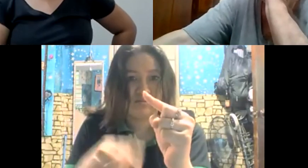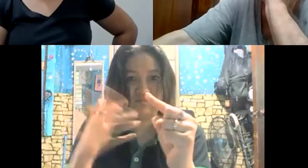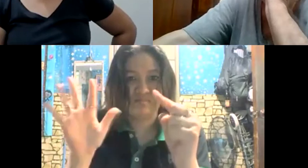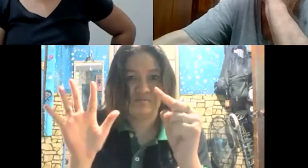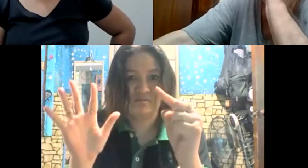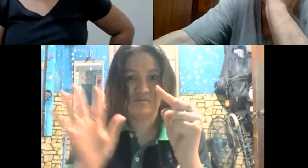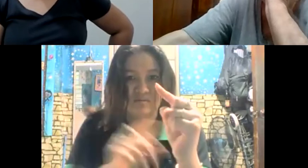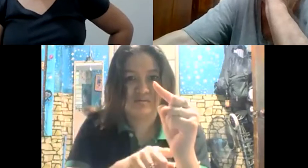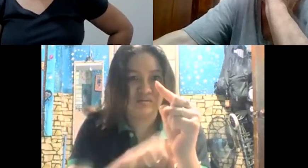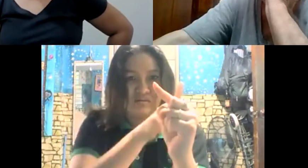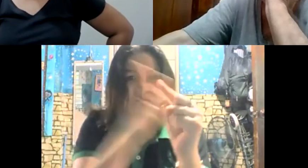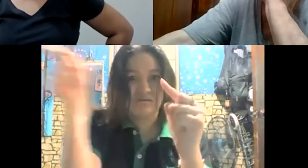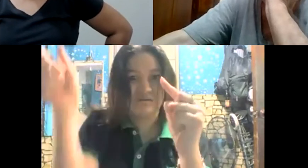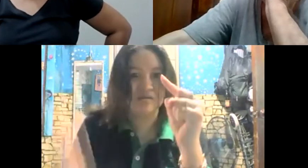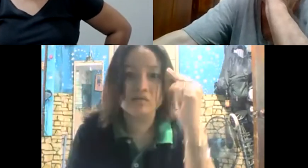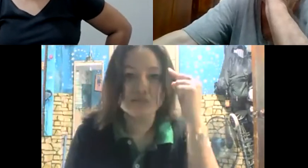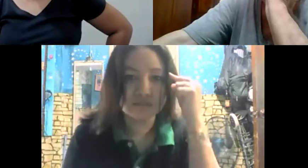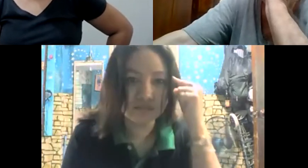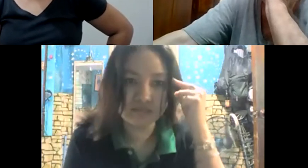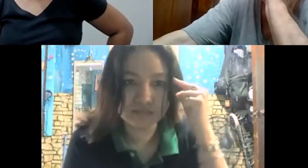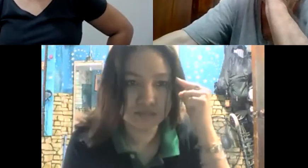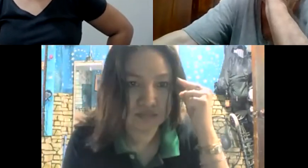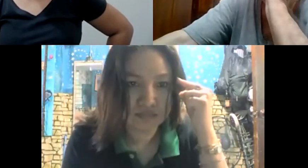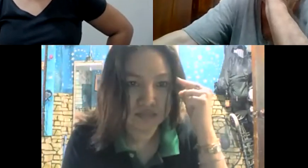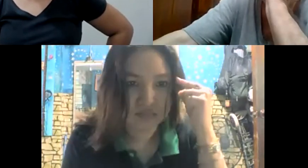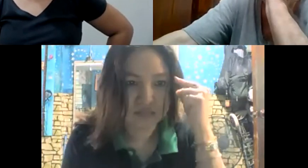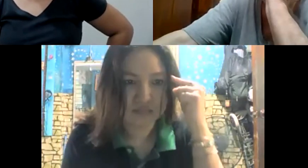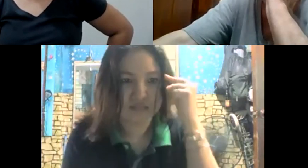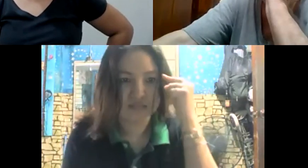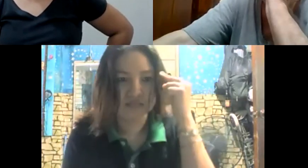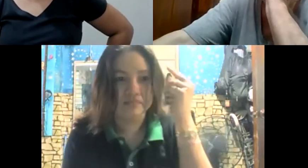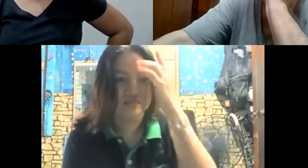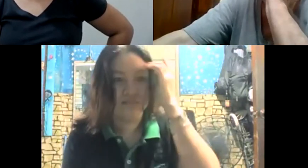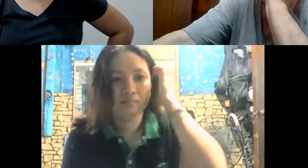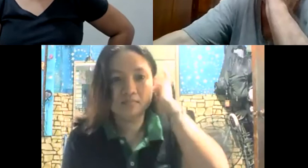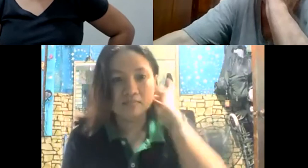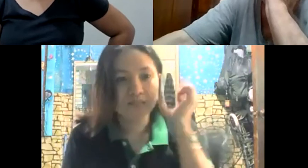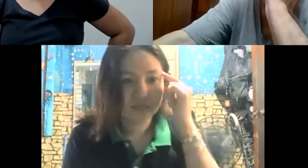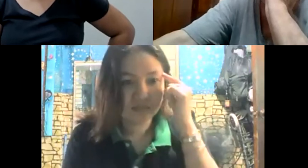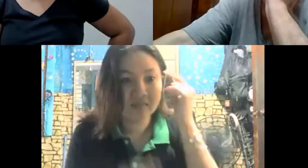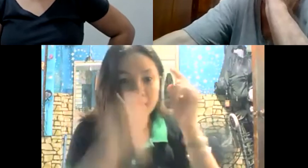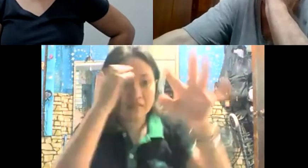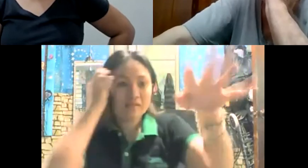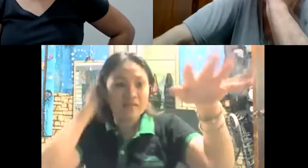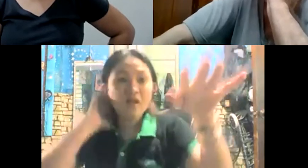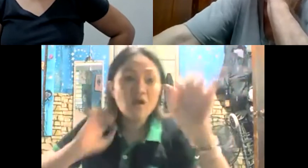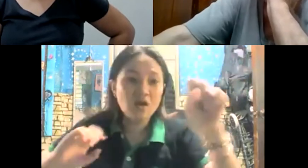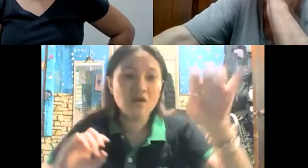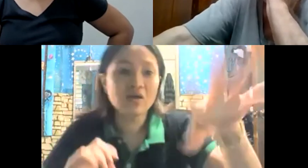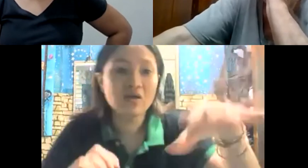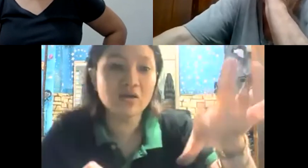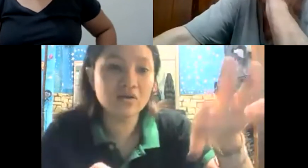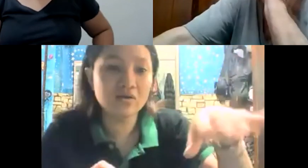right? It's two different starting hand shapes. One is this for think, and the other one is straight